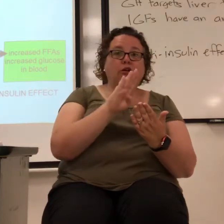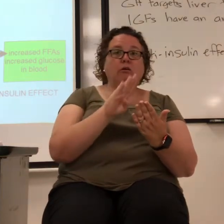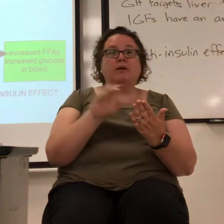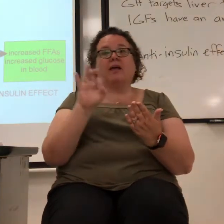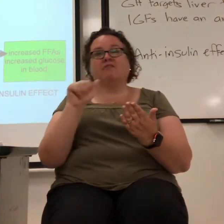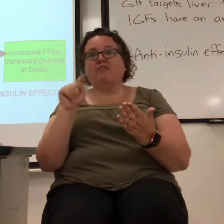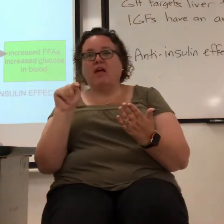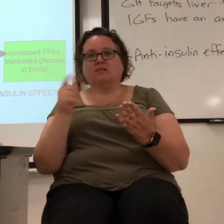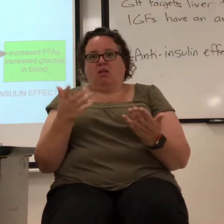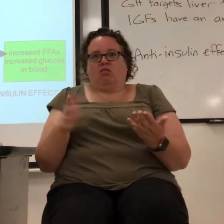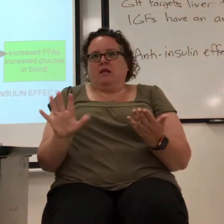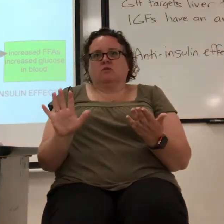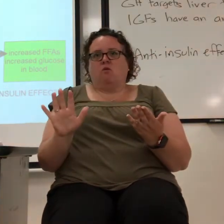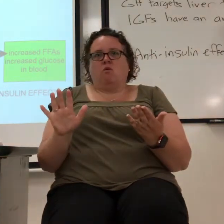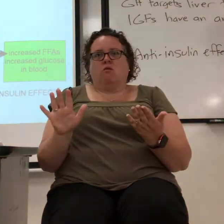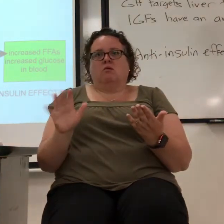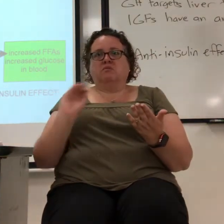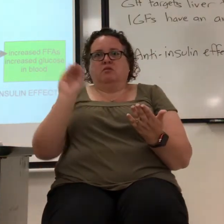there's nothing else.